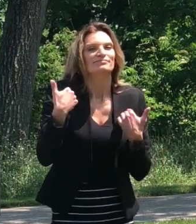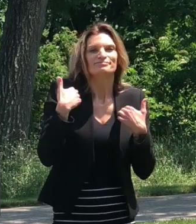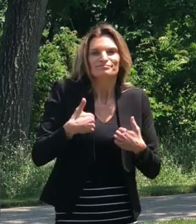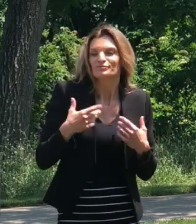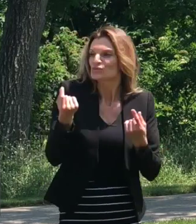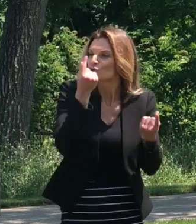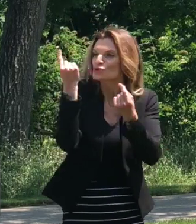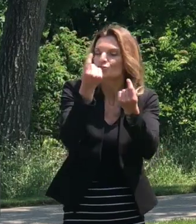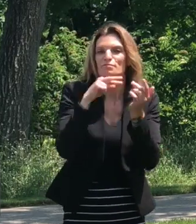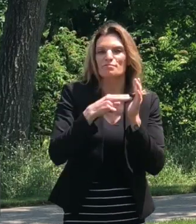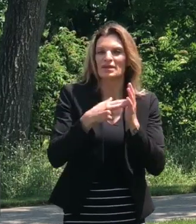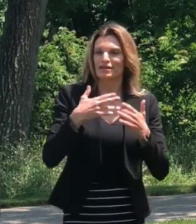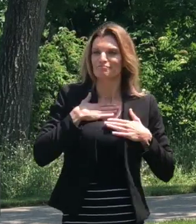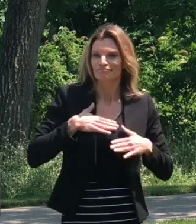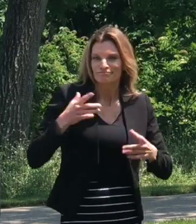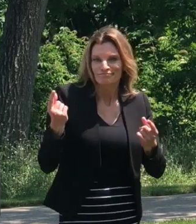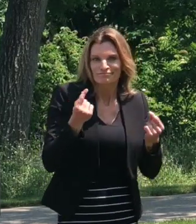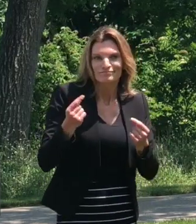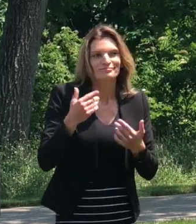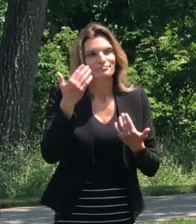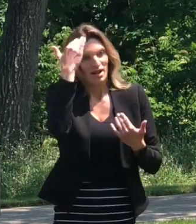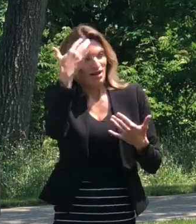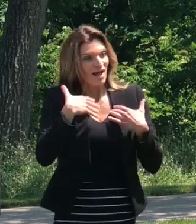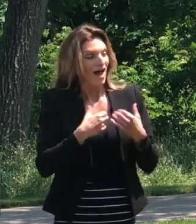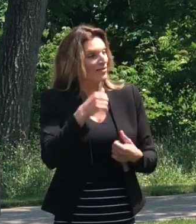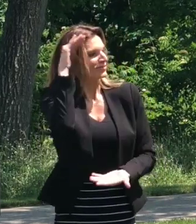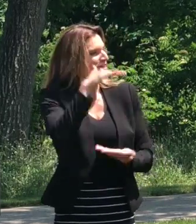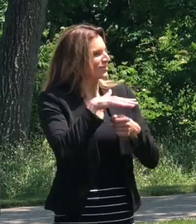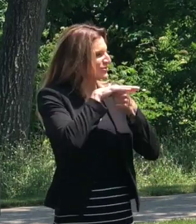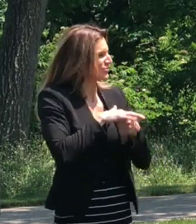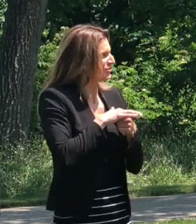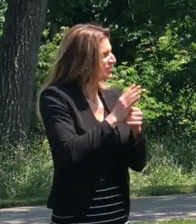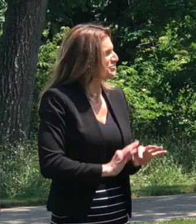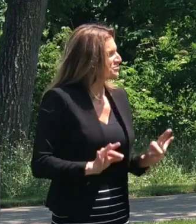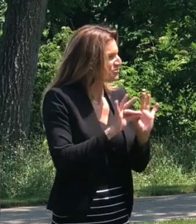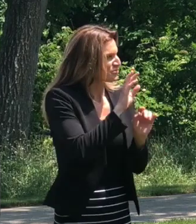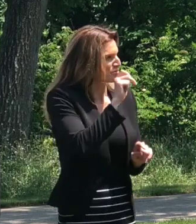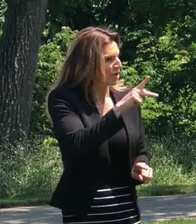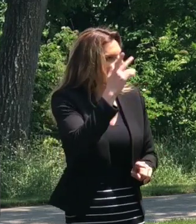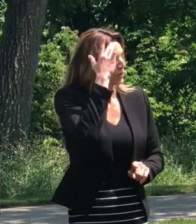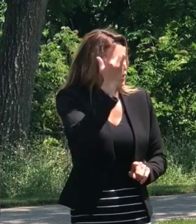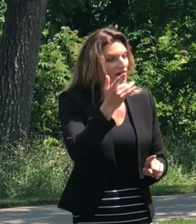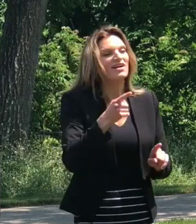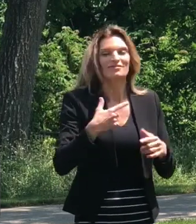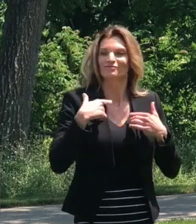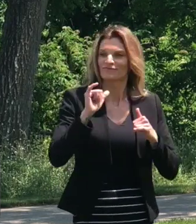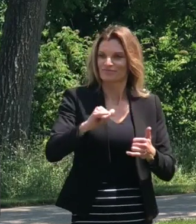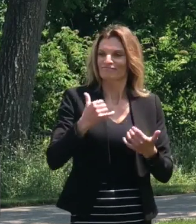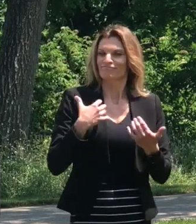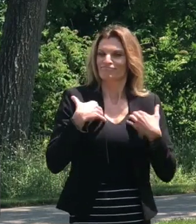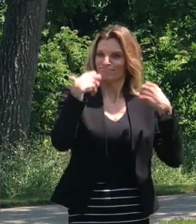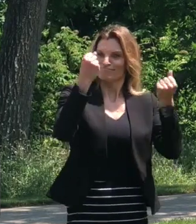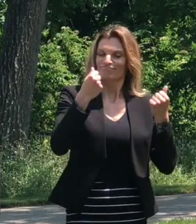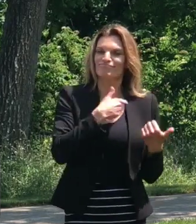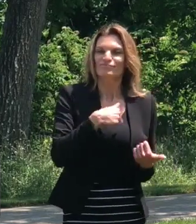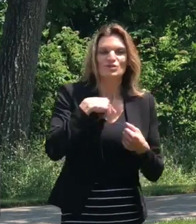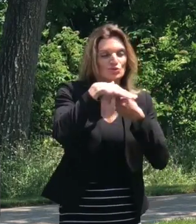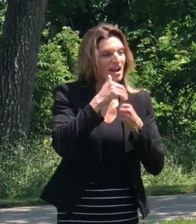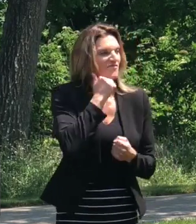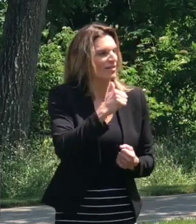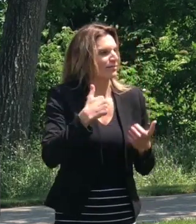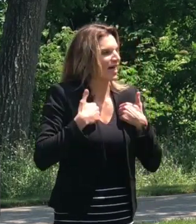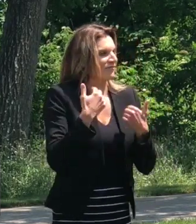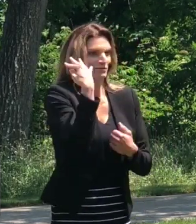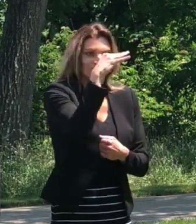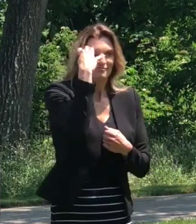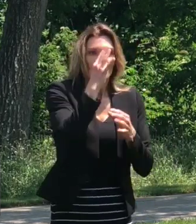physical activity, better mental health, and less stress. Parks help us reset and recover from the stresses of our everyday